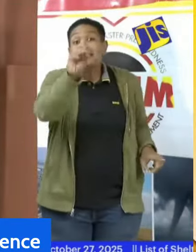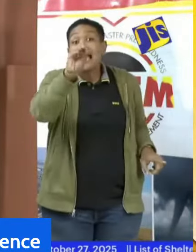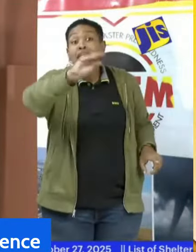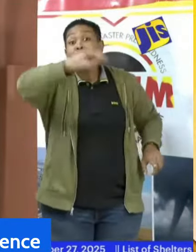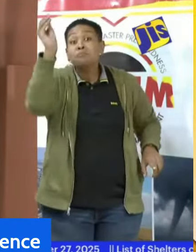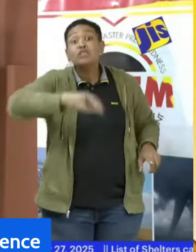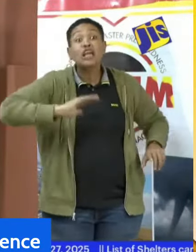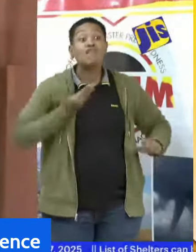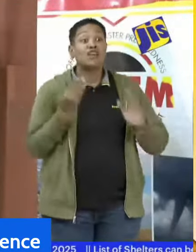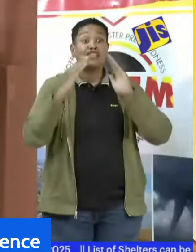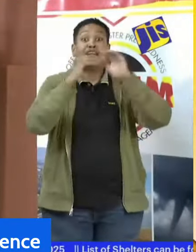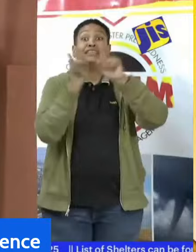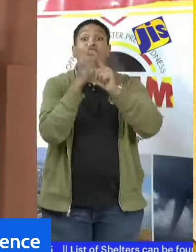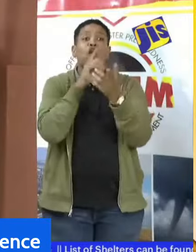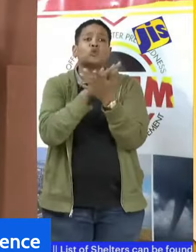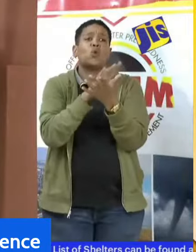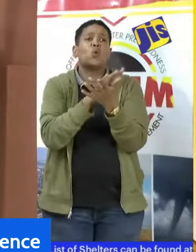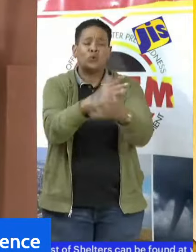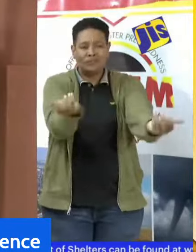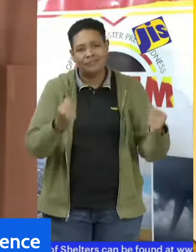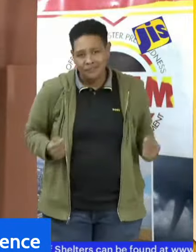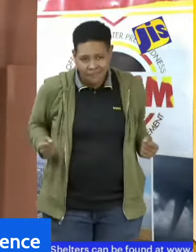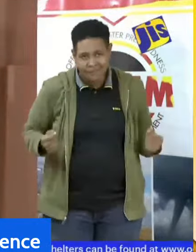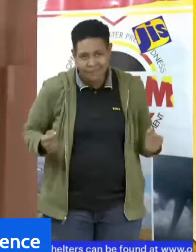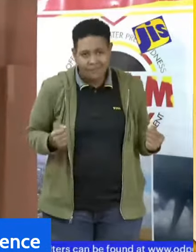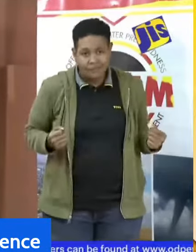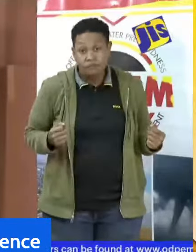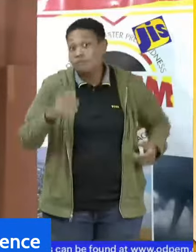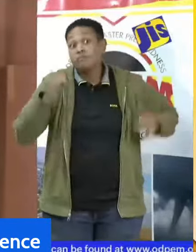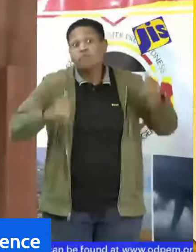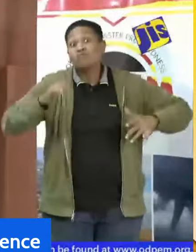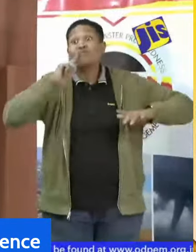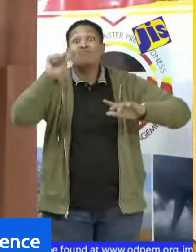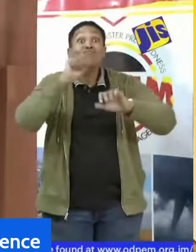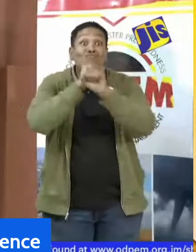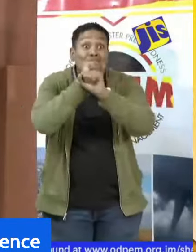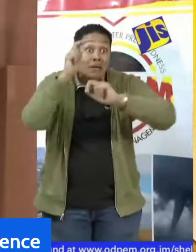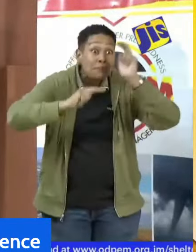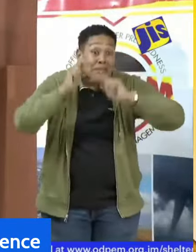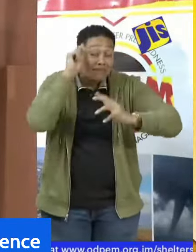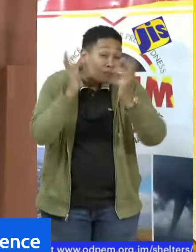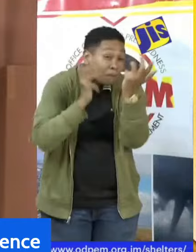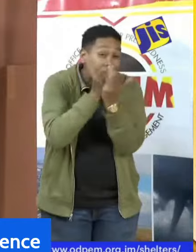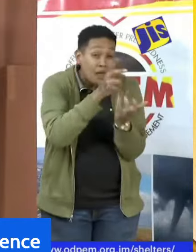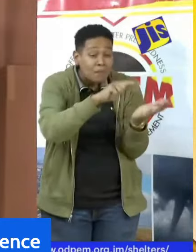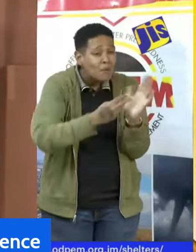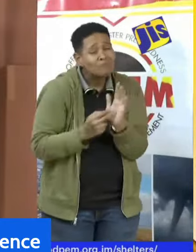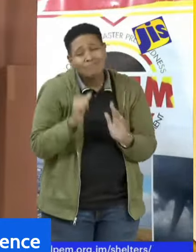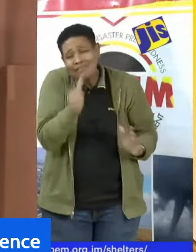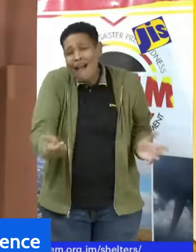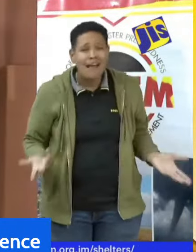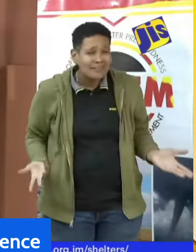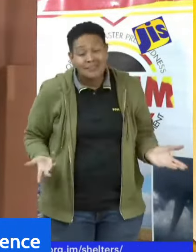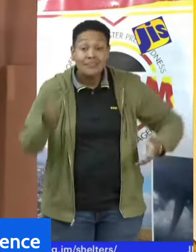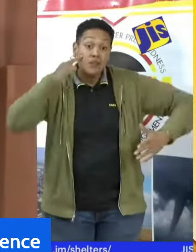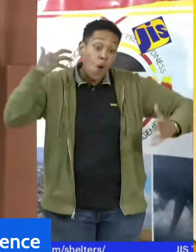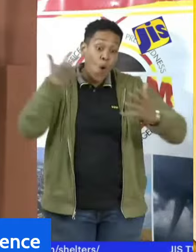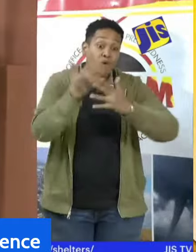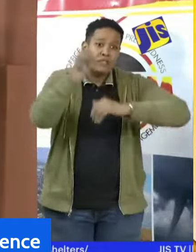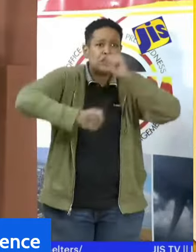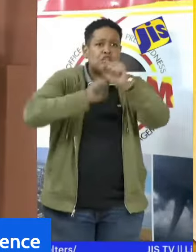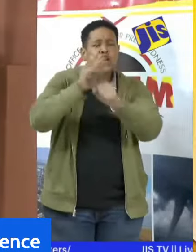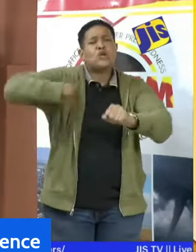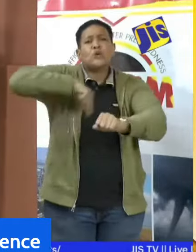90% of our shelters are schools, which were not really built for that purpose. And over the years,